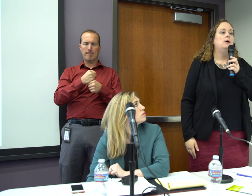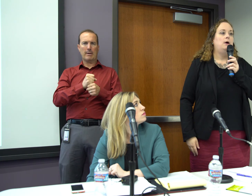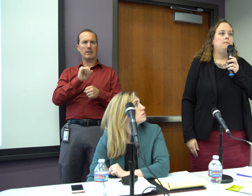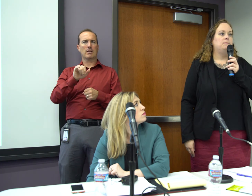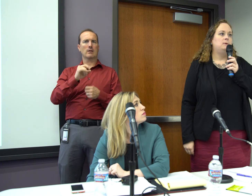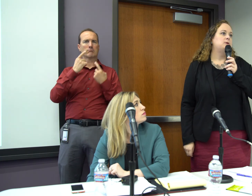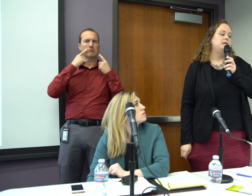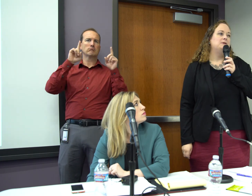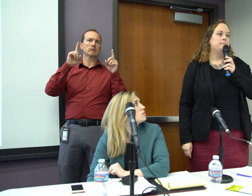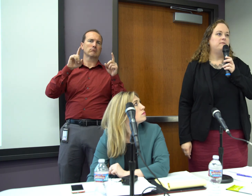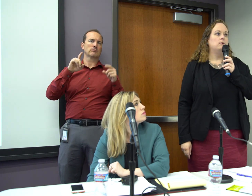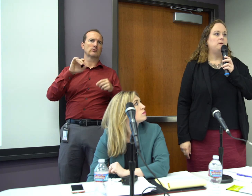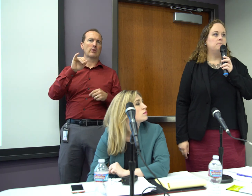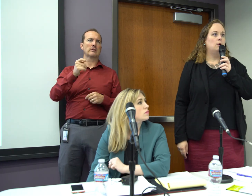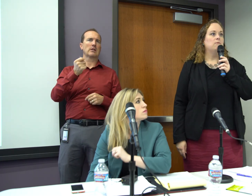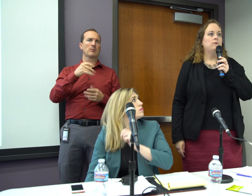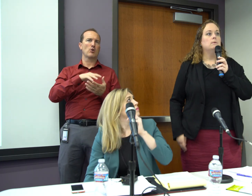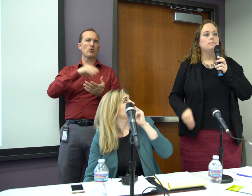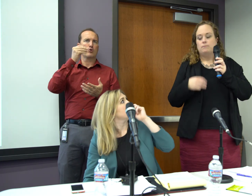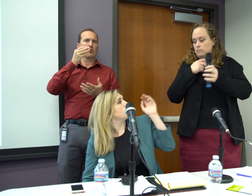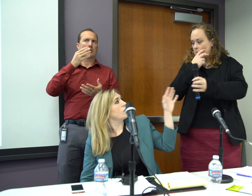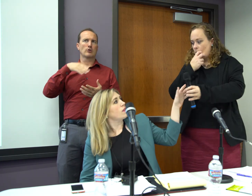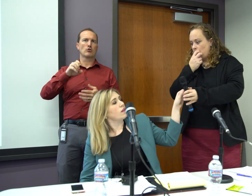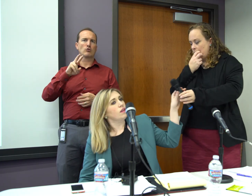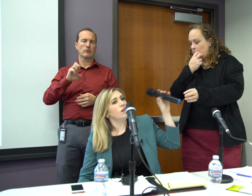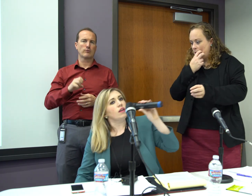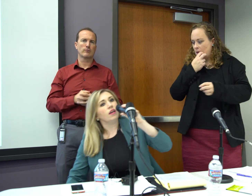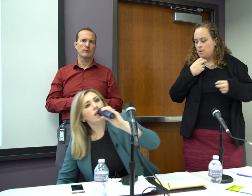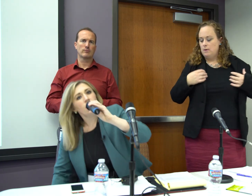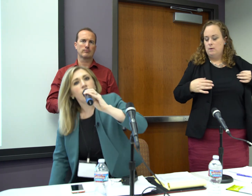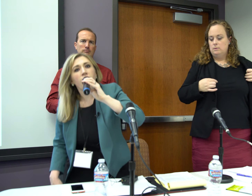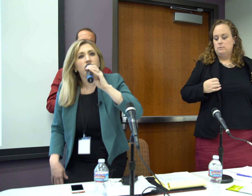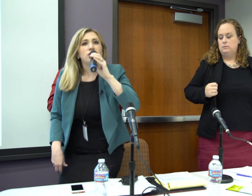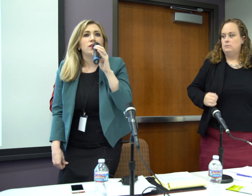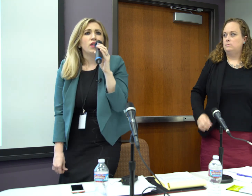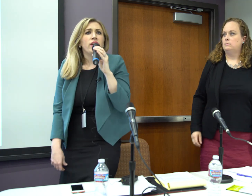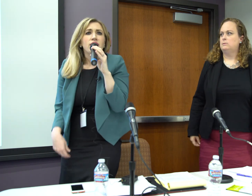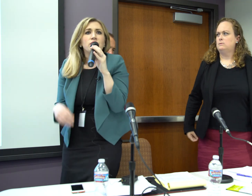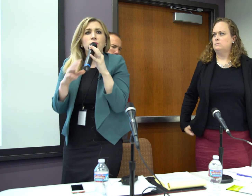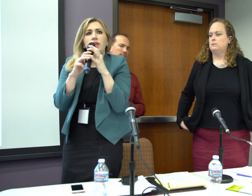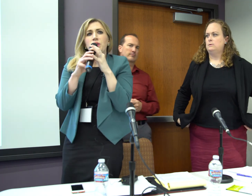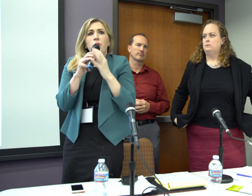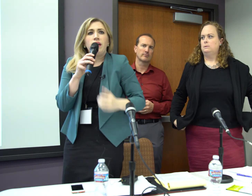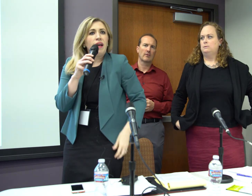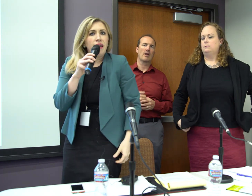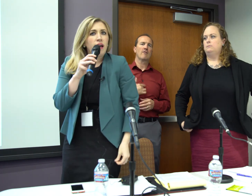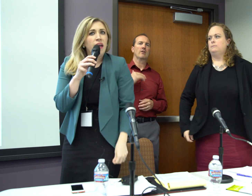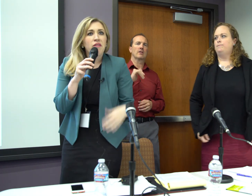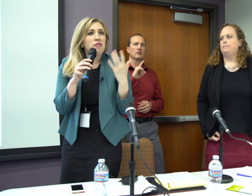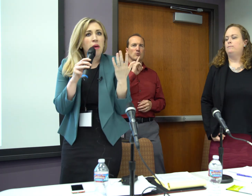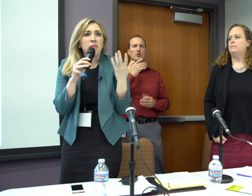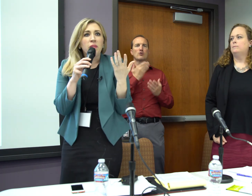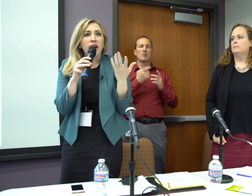function. So I think there is a bit of a learning curve. And I would just echo, I think that's a really good point.